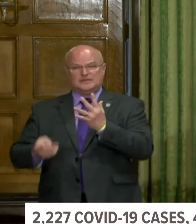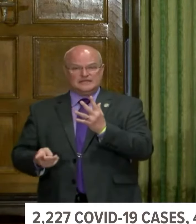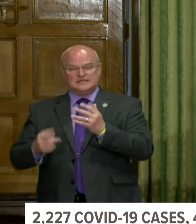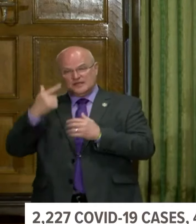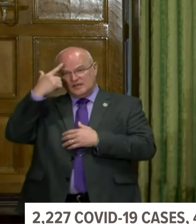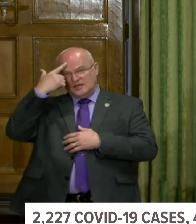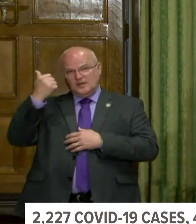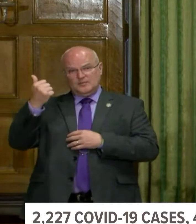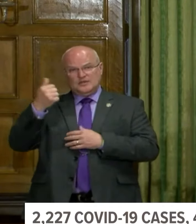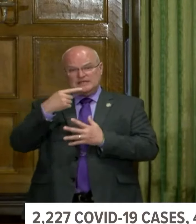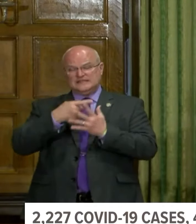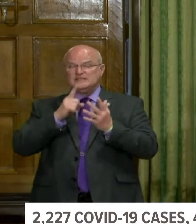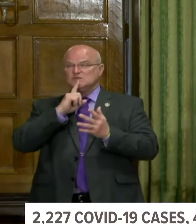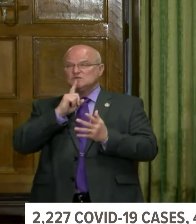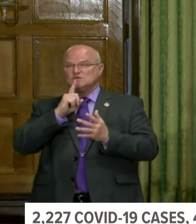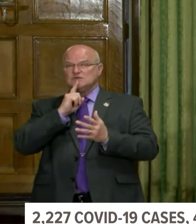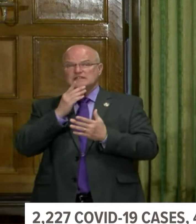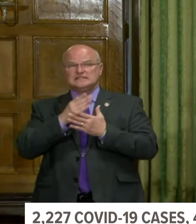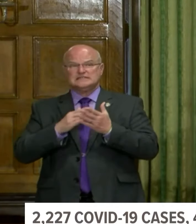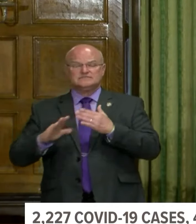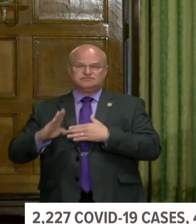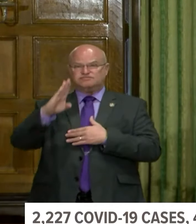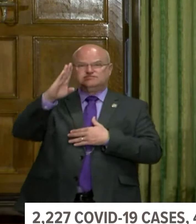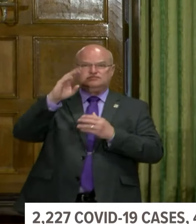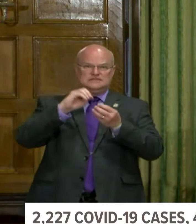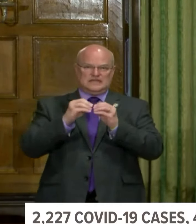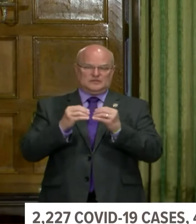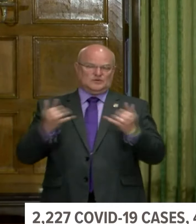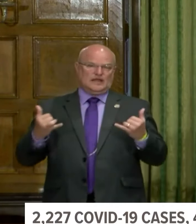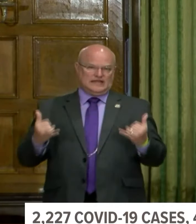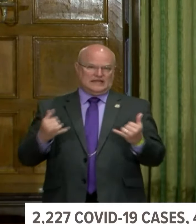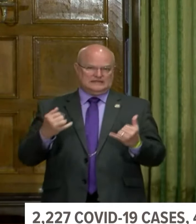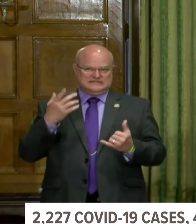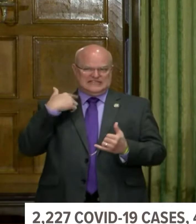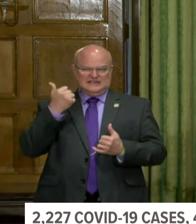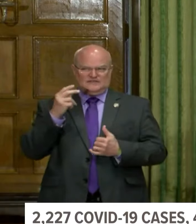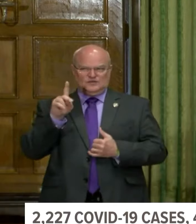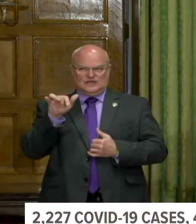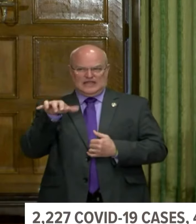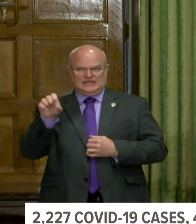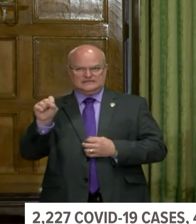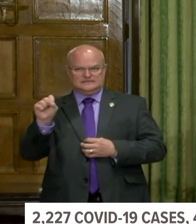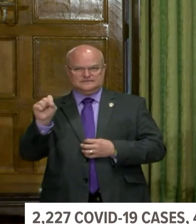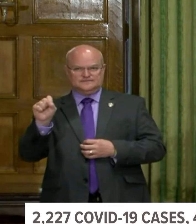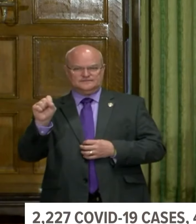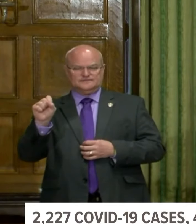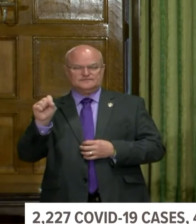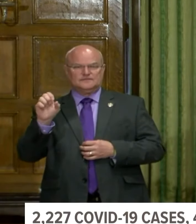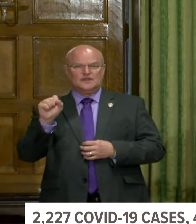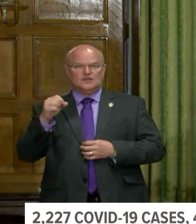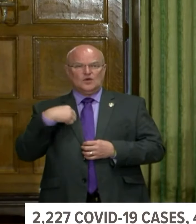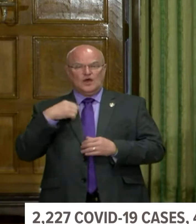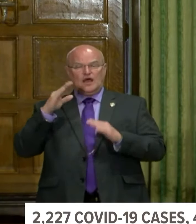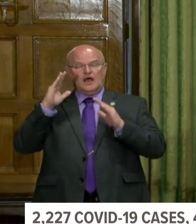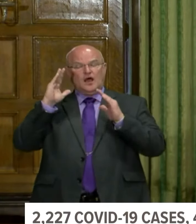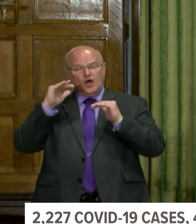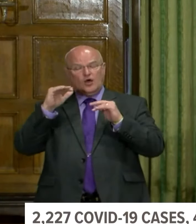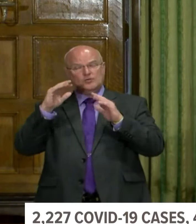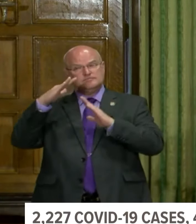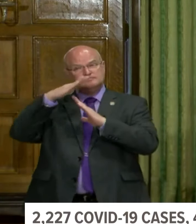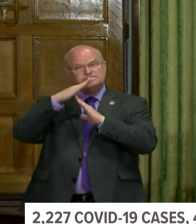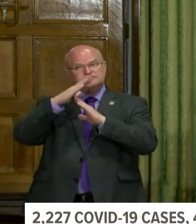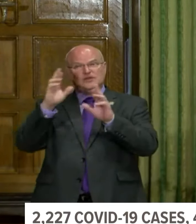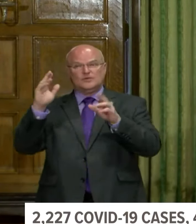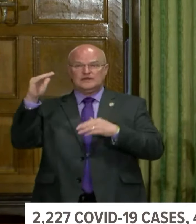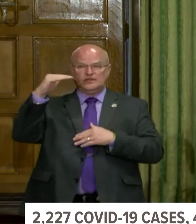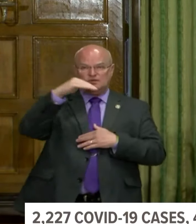population, because these are really some escalating high numbers that we've seen the last couple of days. So I do hope we're at the peak and